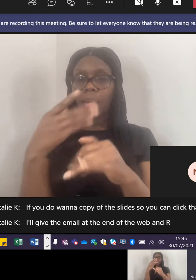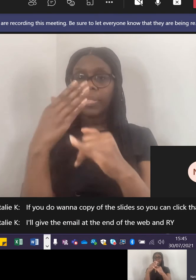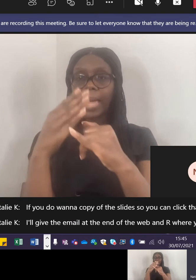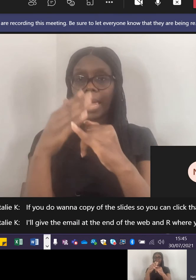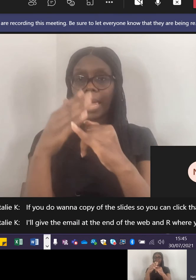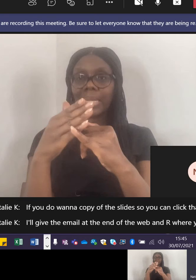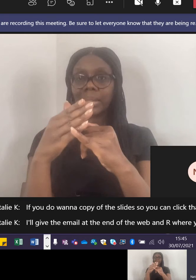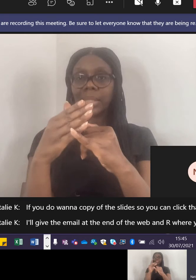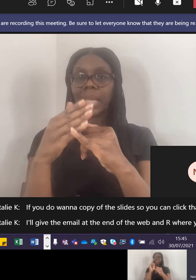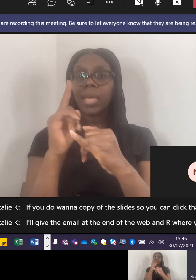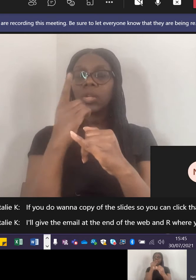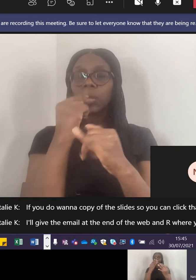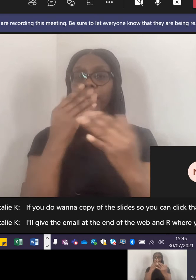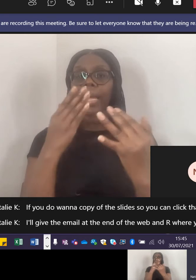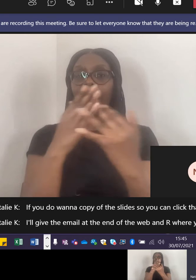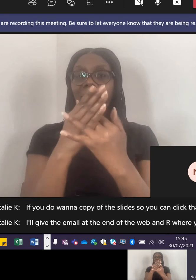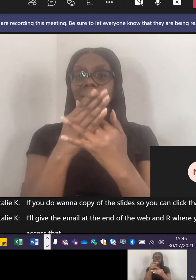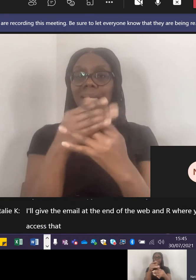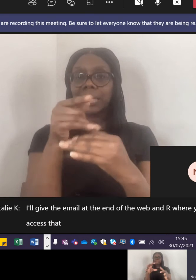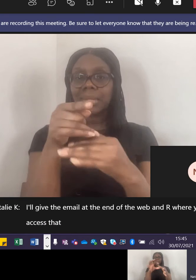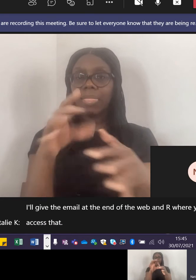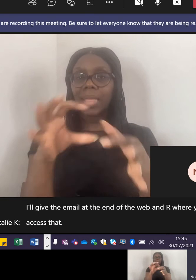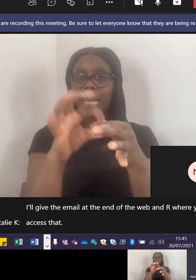can access that.